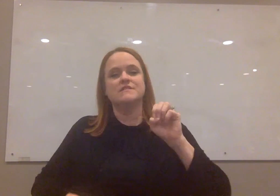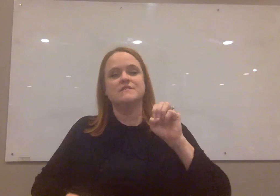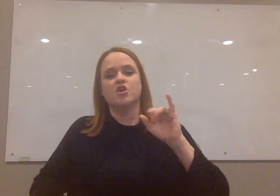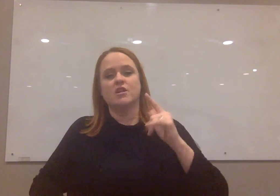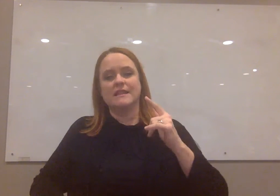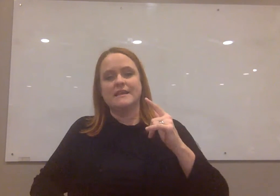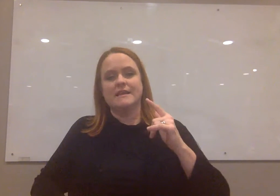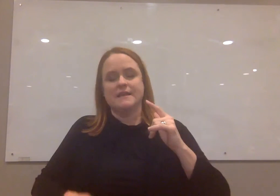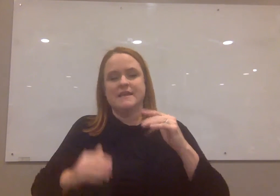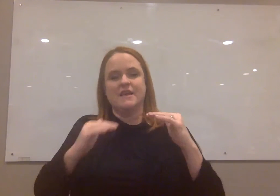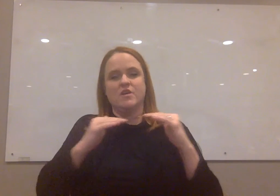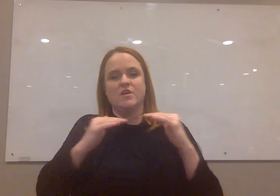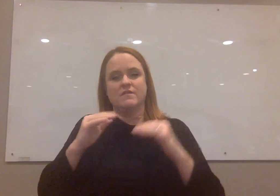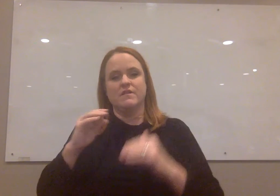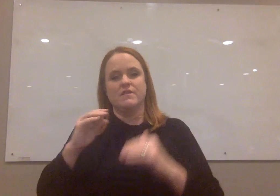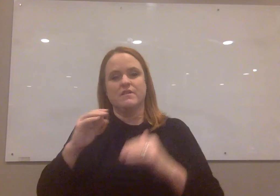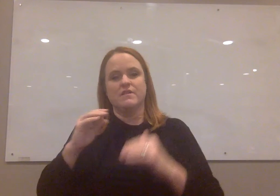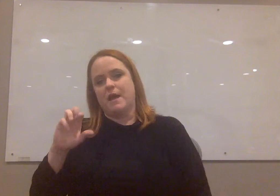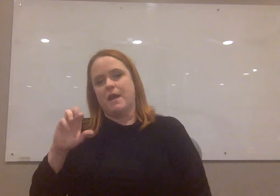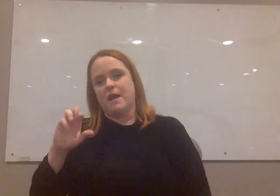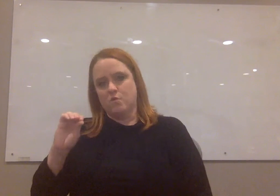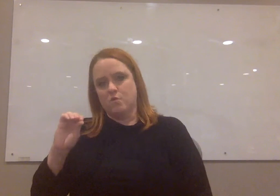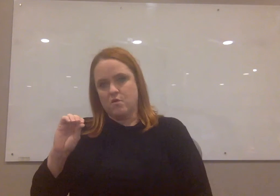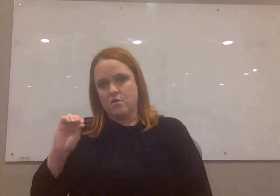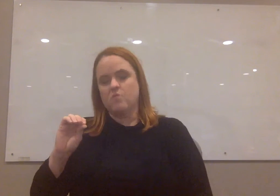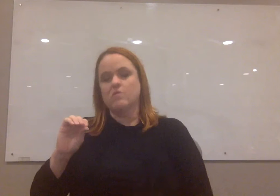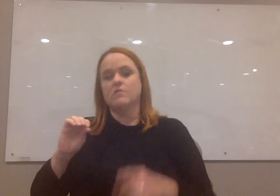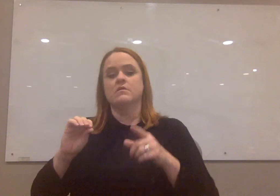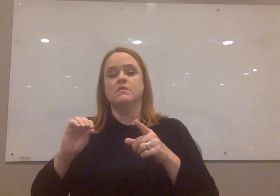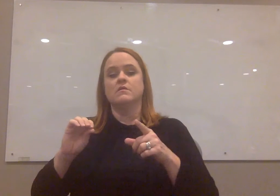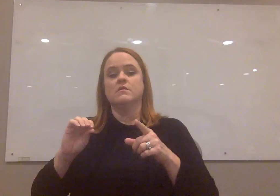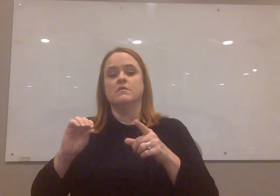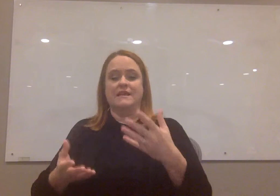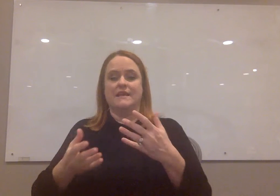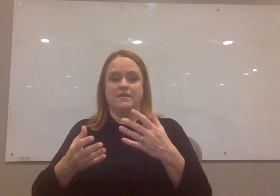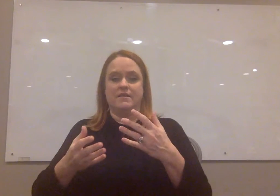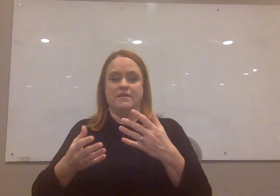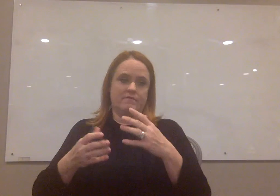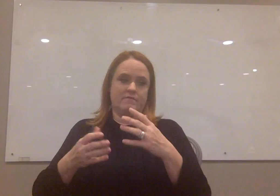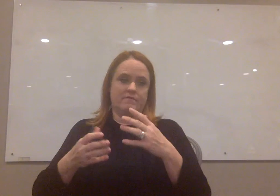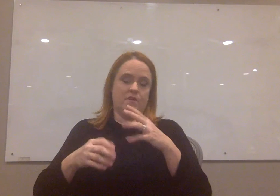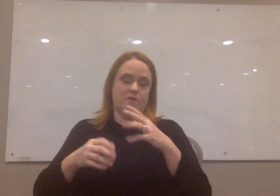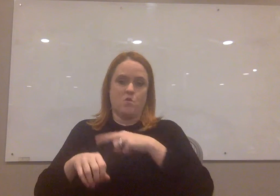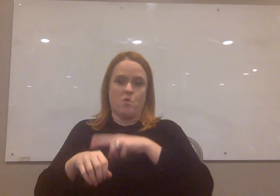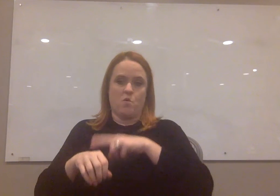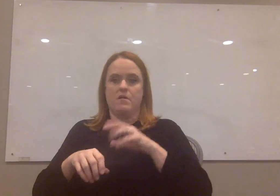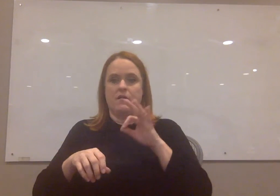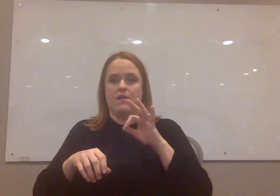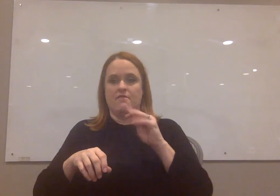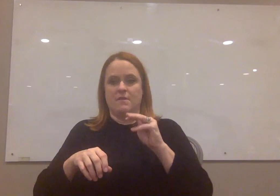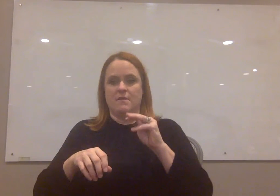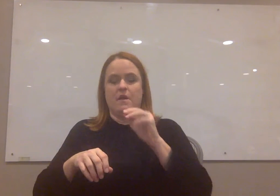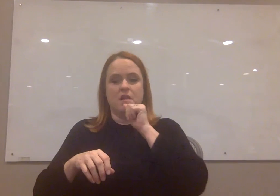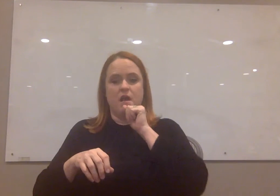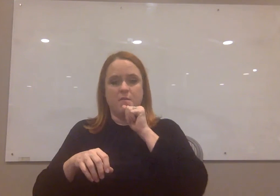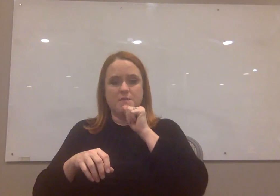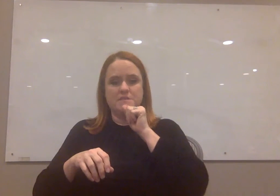on so that you give a normal FN style anonymous function, and that actually says how to match your